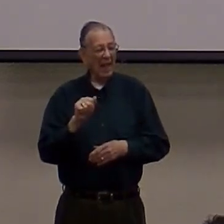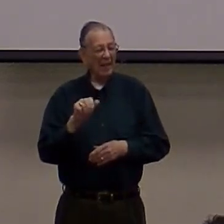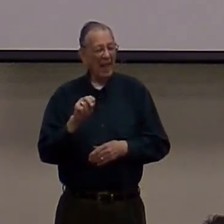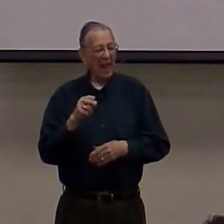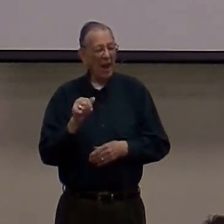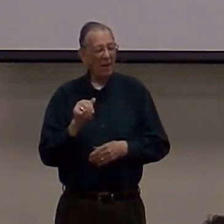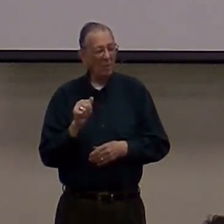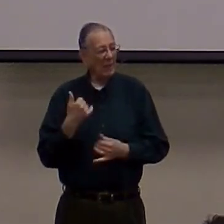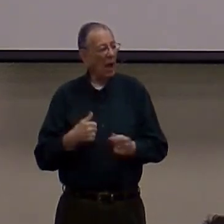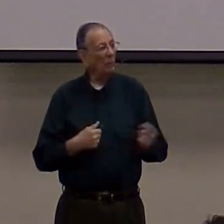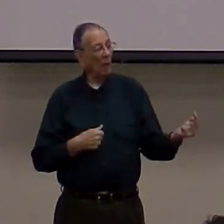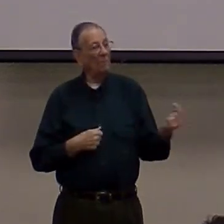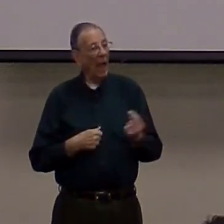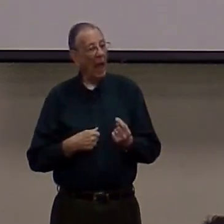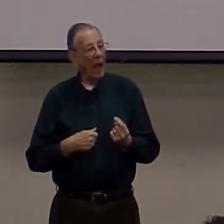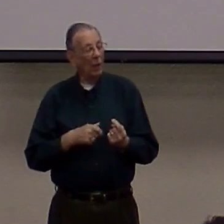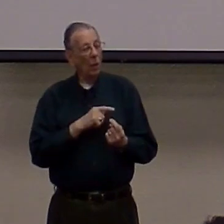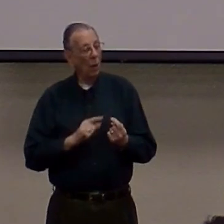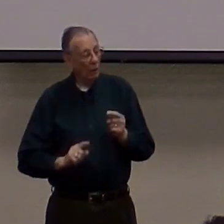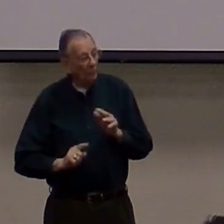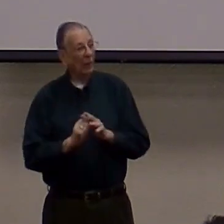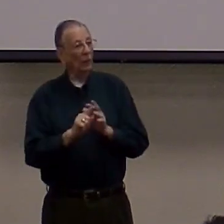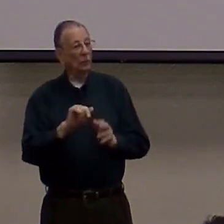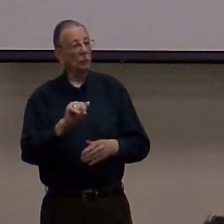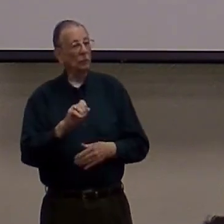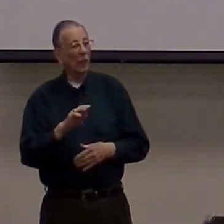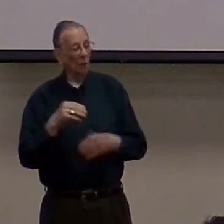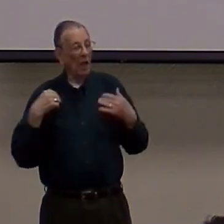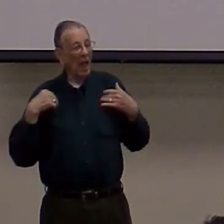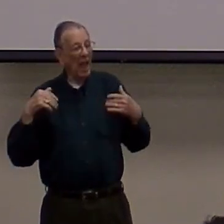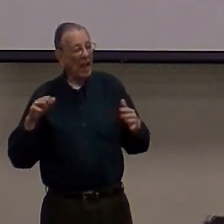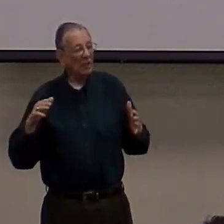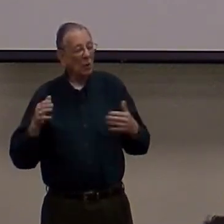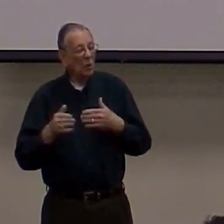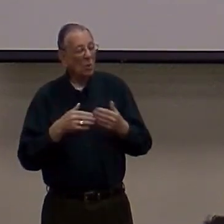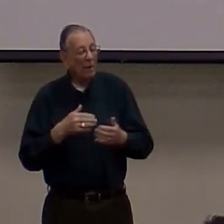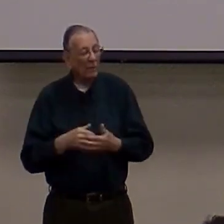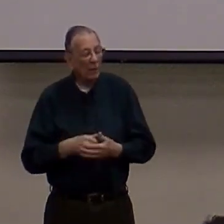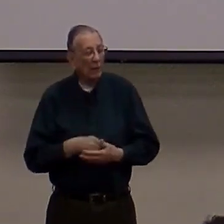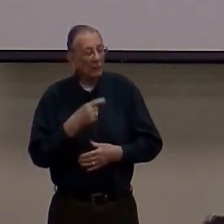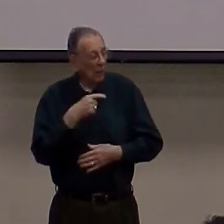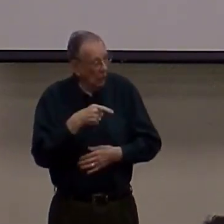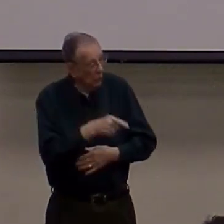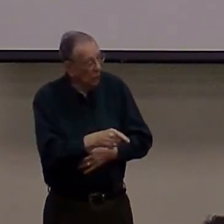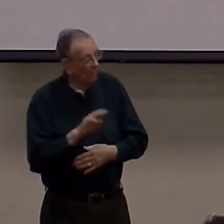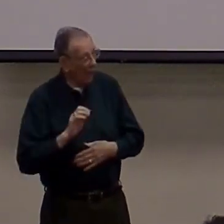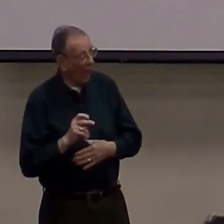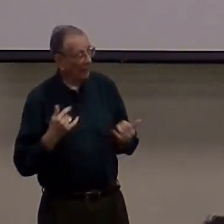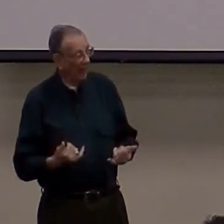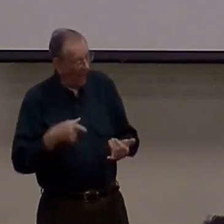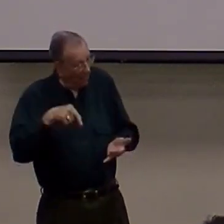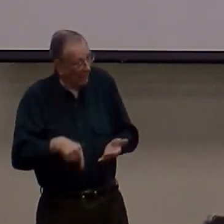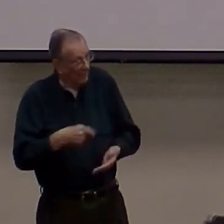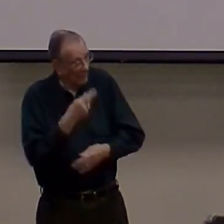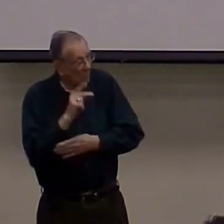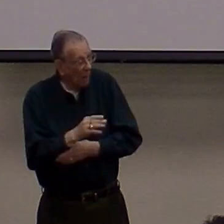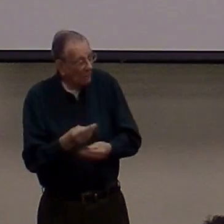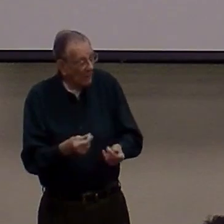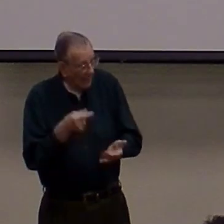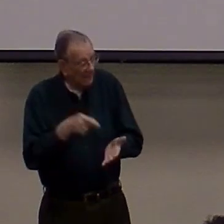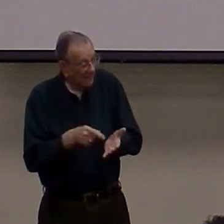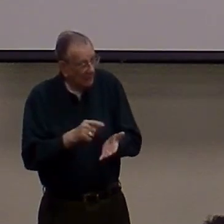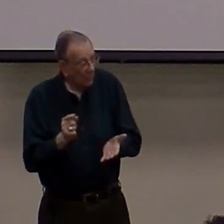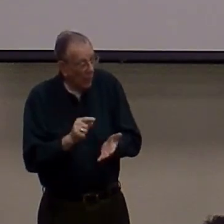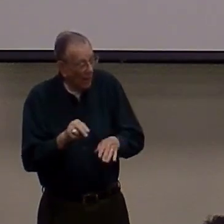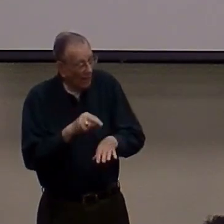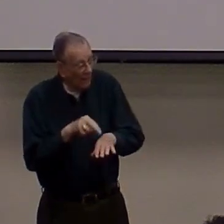back. And the Lord appears to him, or an angel or whomever, to say, you're back. This is the promised land. This is